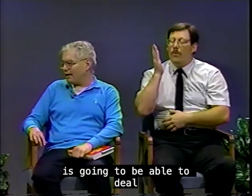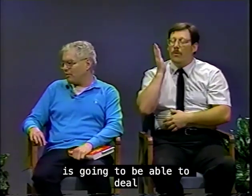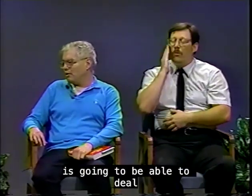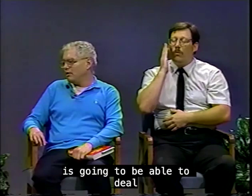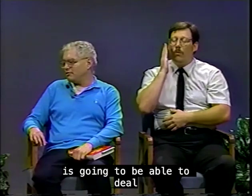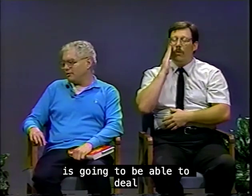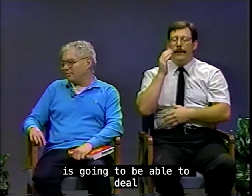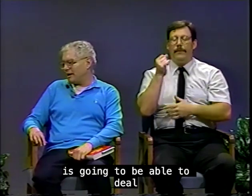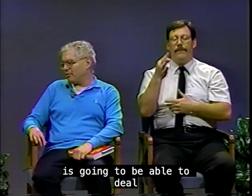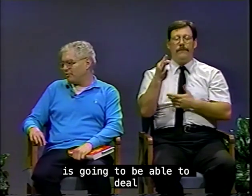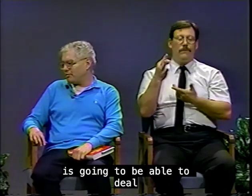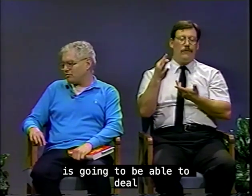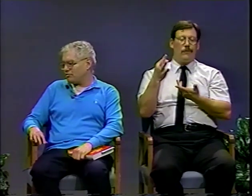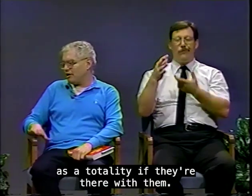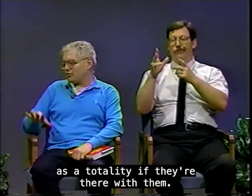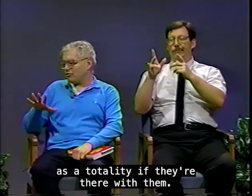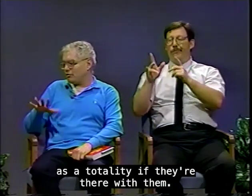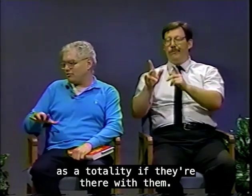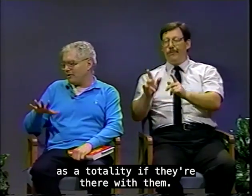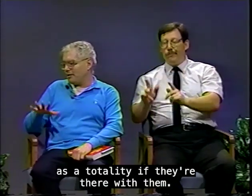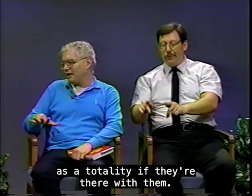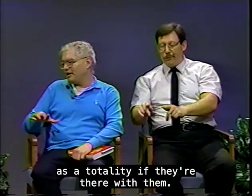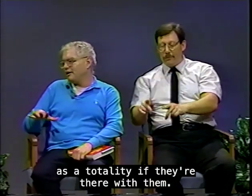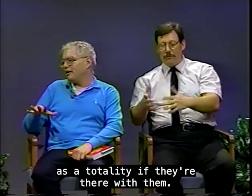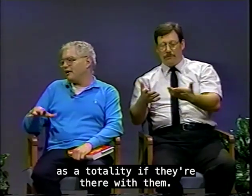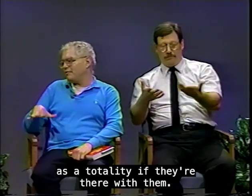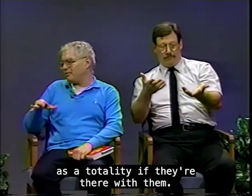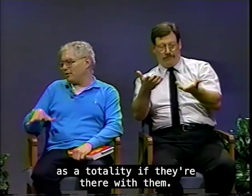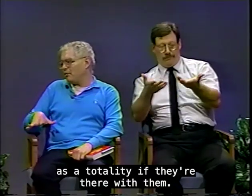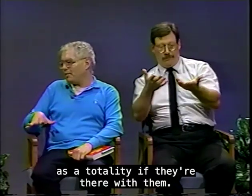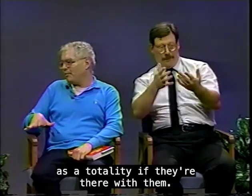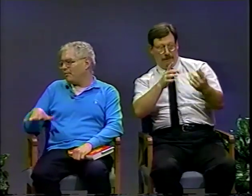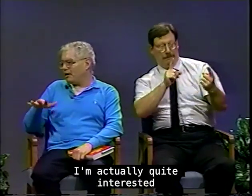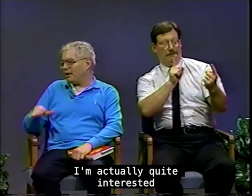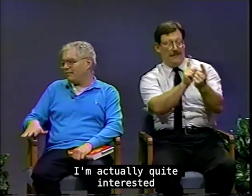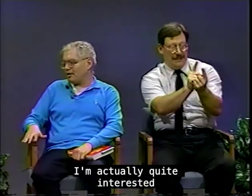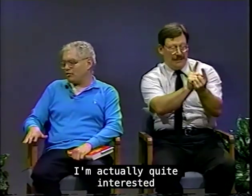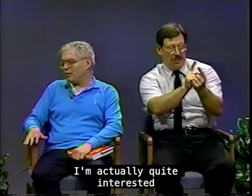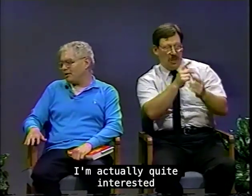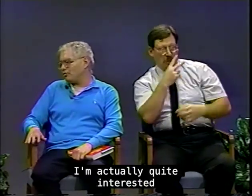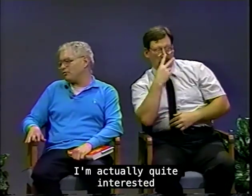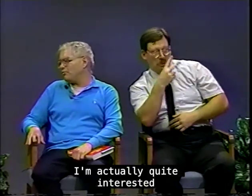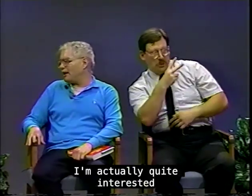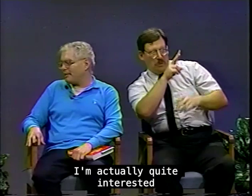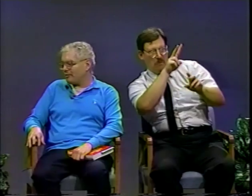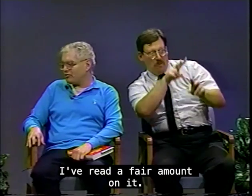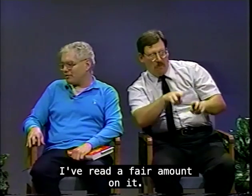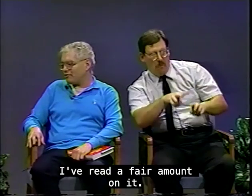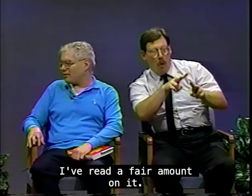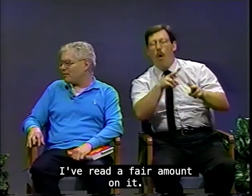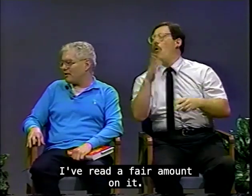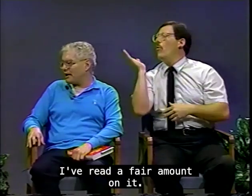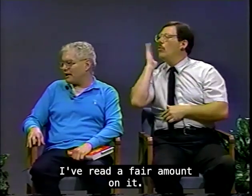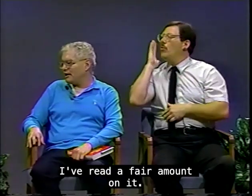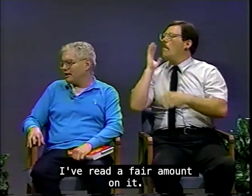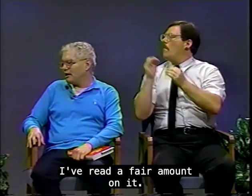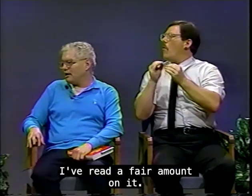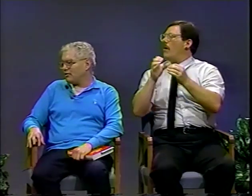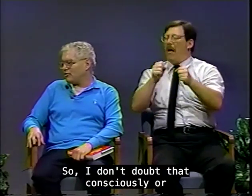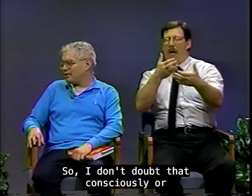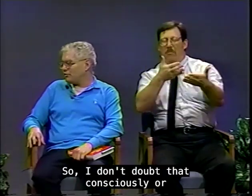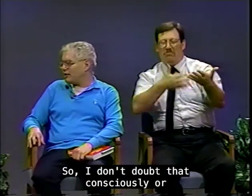going to be able to deal better with a person as a totality if they're there with them. I'm actually quite interested in body language. I've read a fair amount on